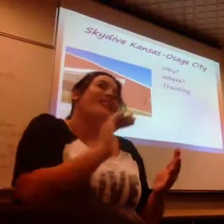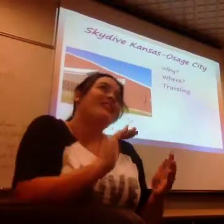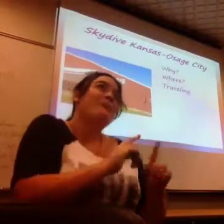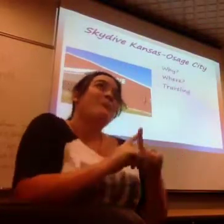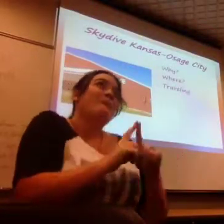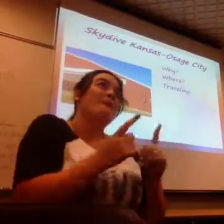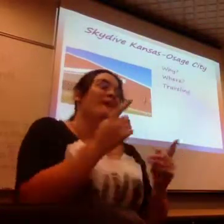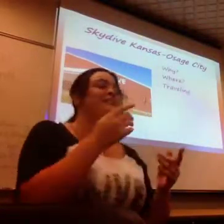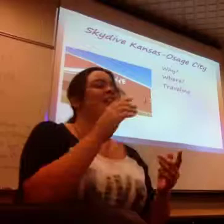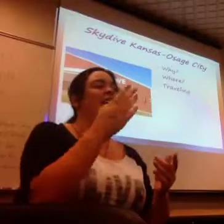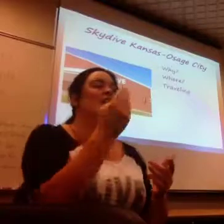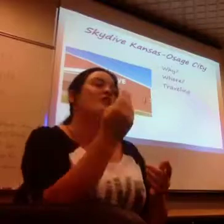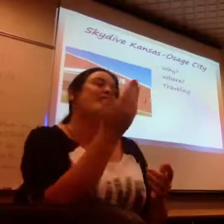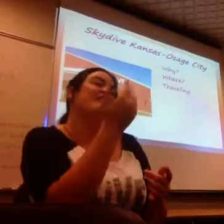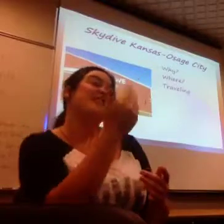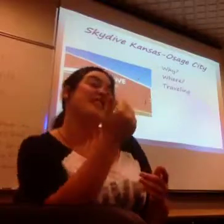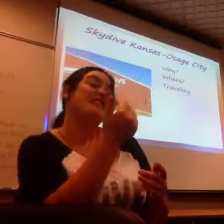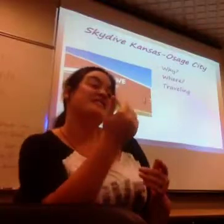the parachutes. And I was like,